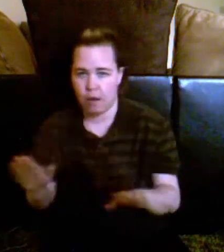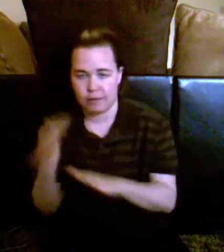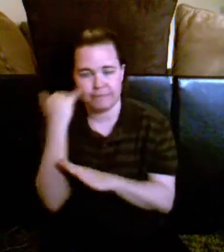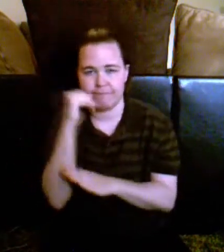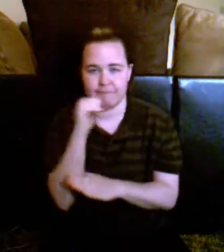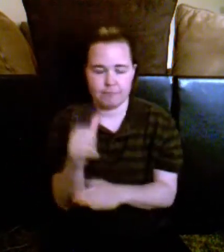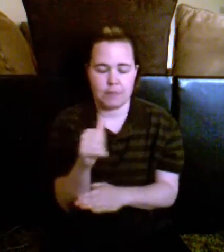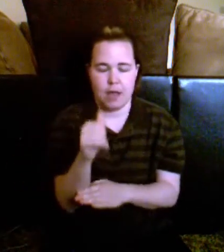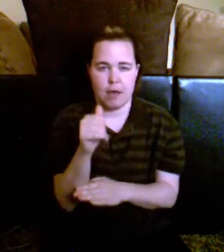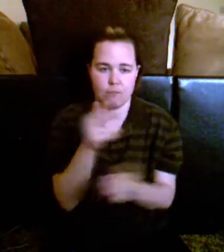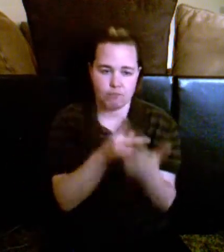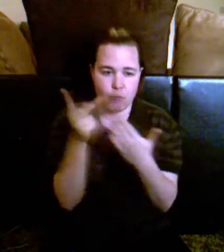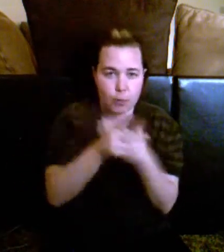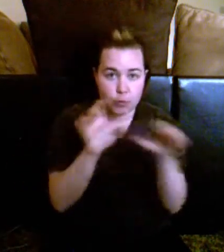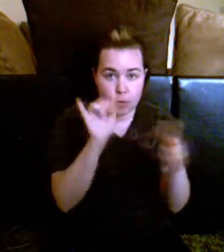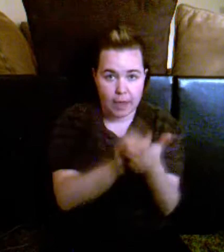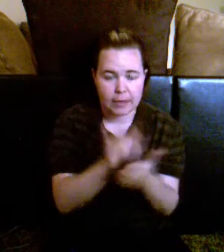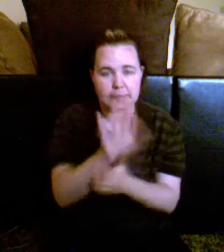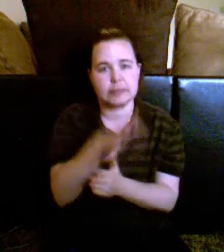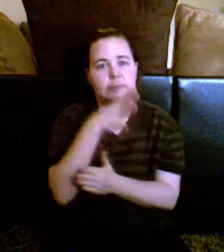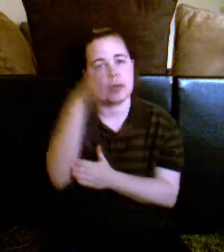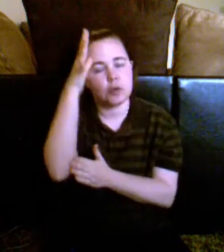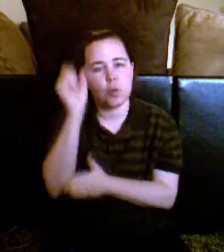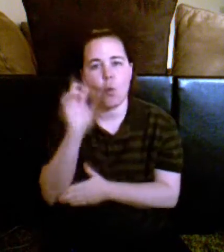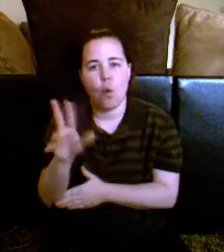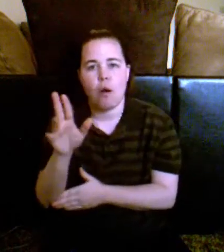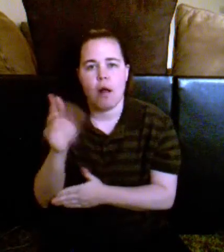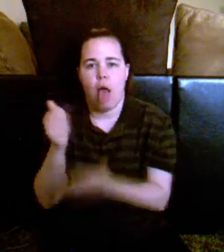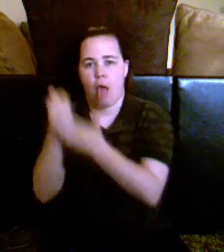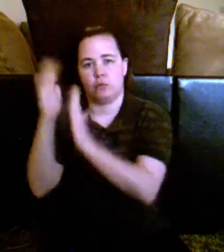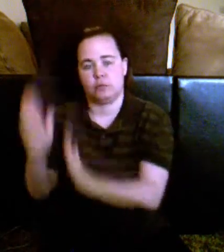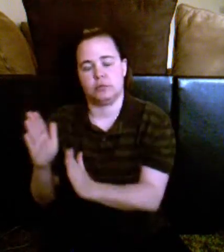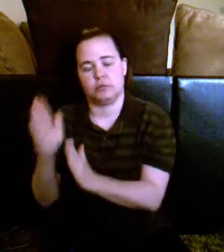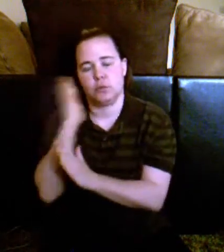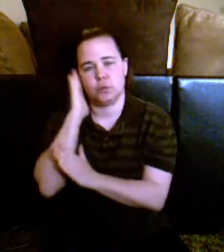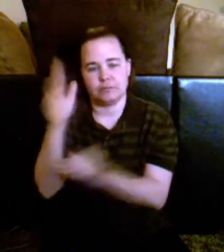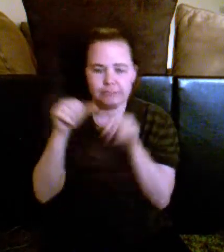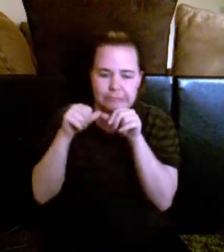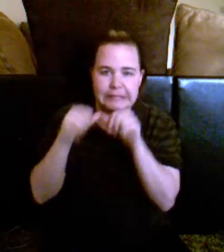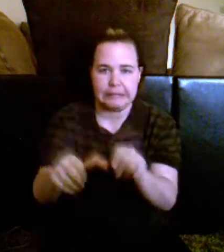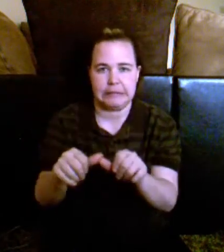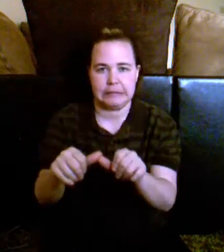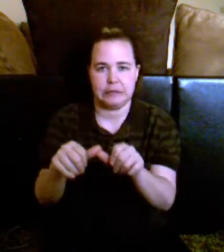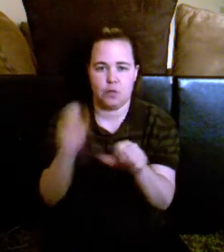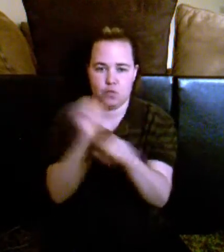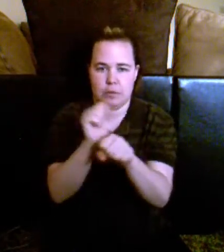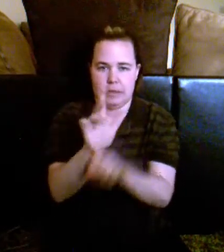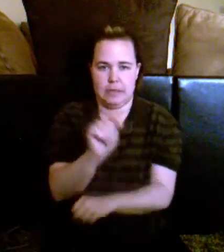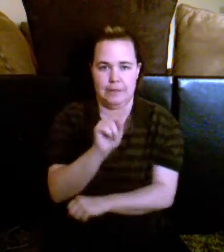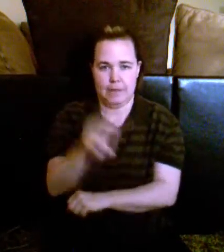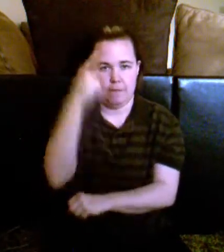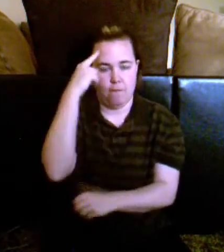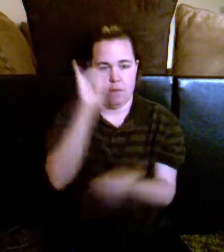programmed to do this, his parents or caregiver would have to be constantly operating the TV for him.